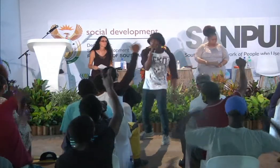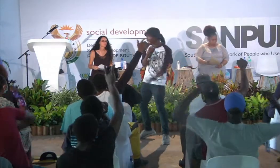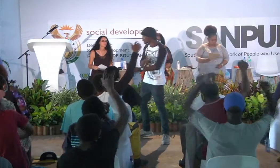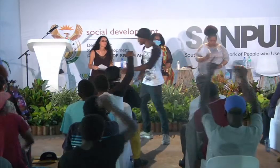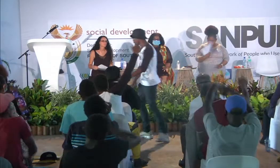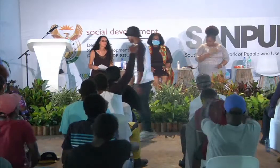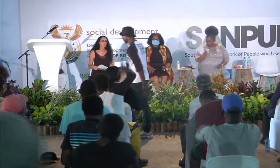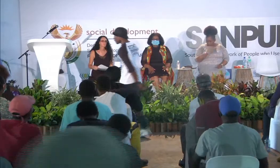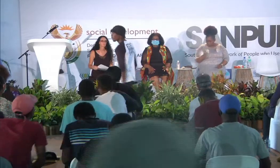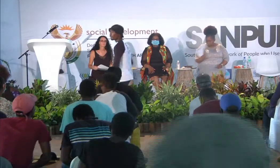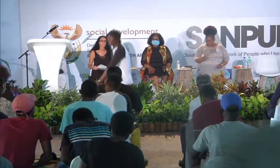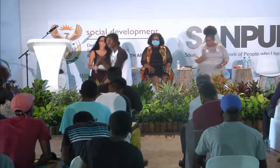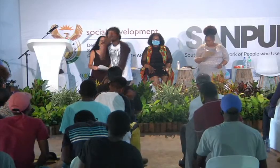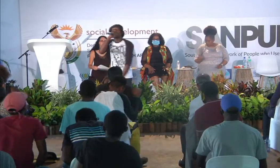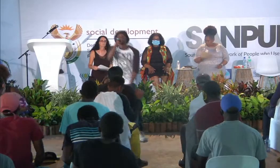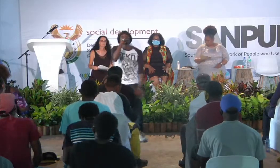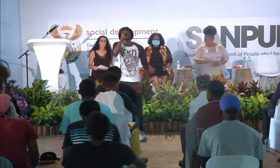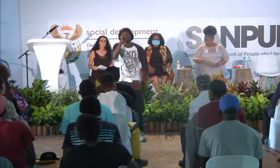grace.